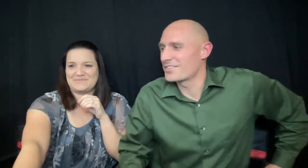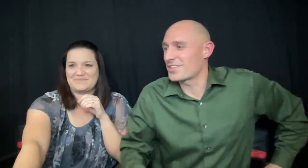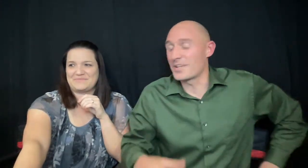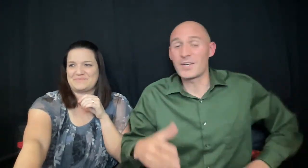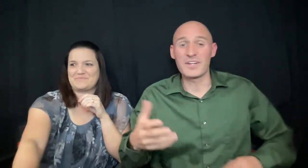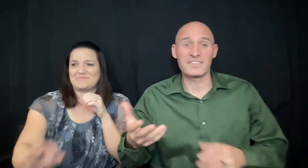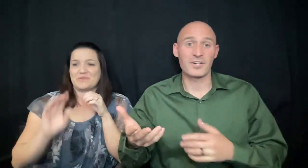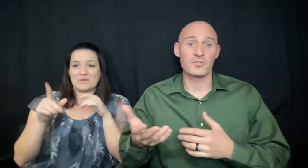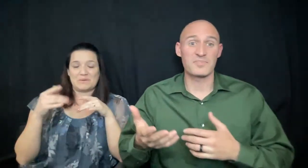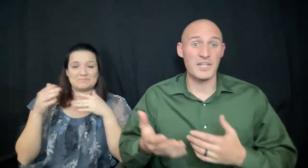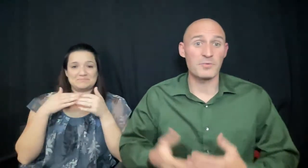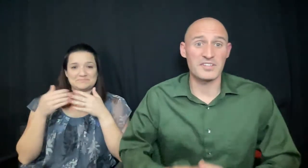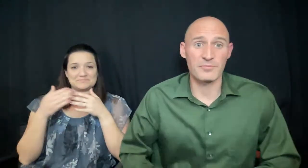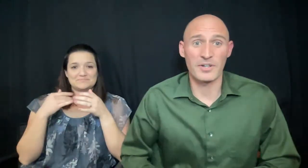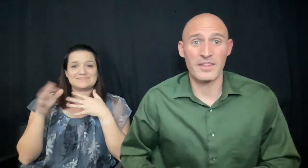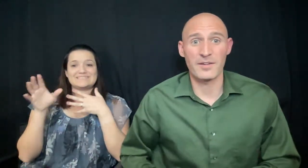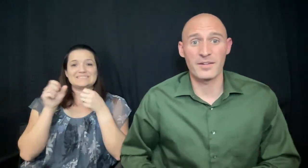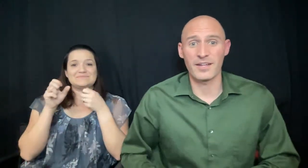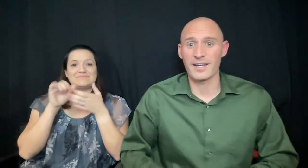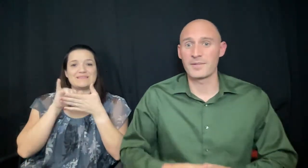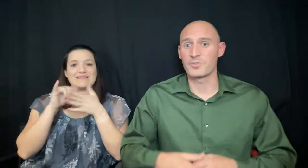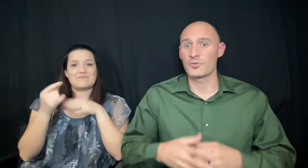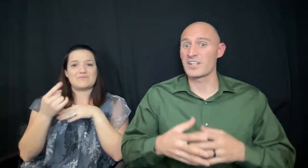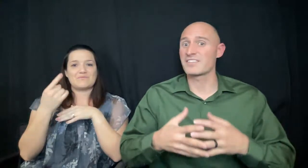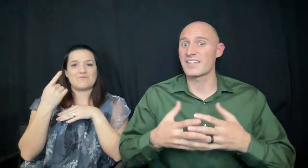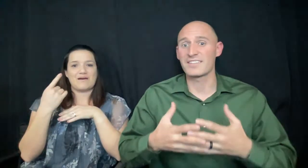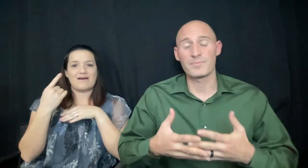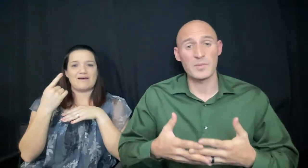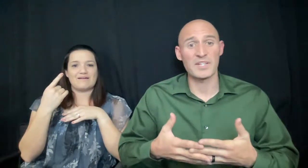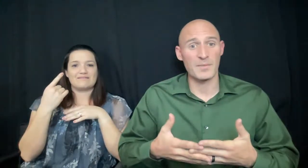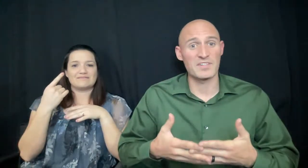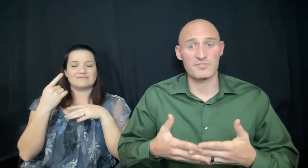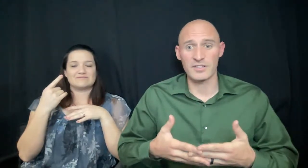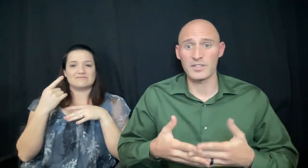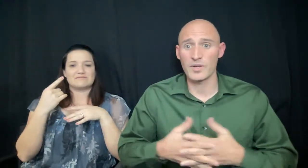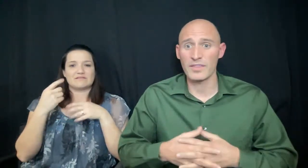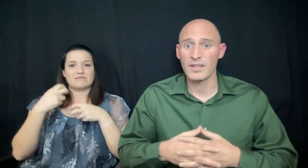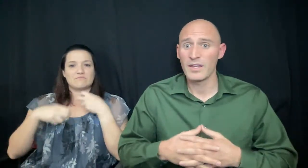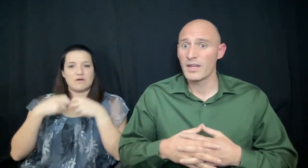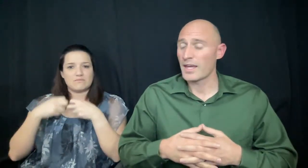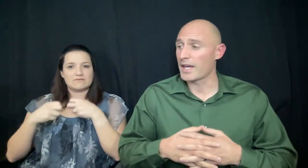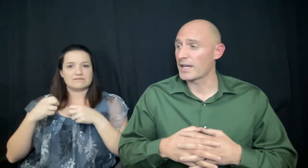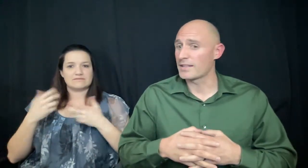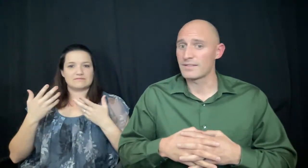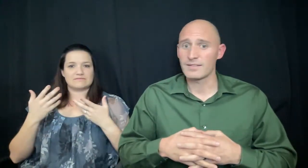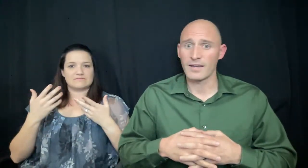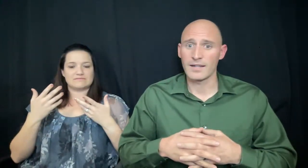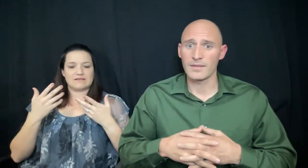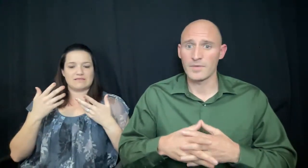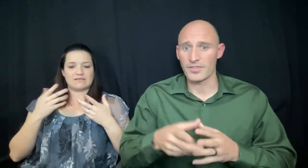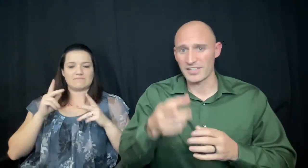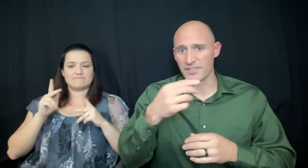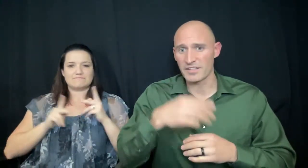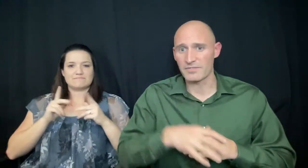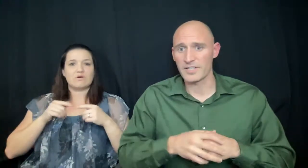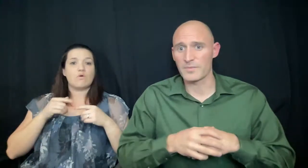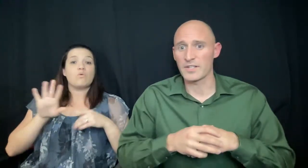So anyway, so speed was one of the greatest things that people have been struggling with. And thanks, Felix, for letting me know